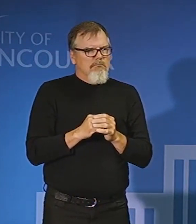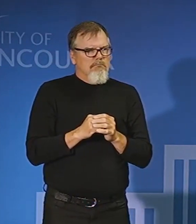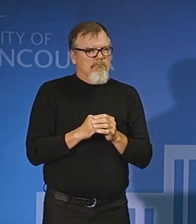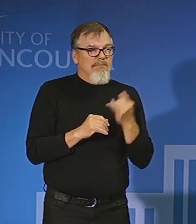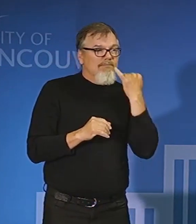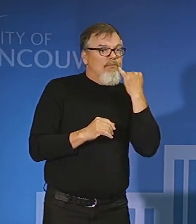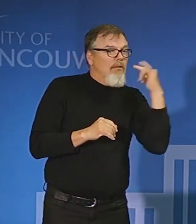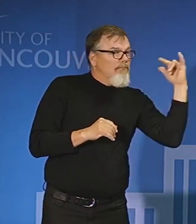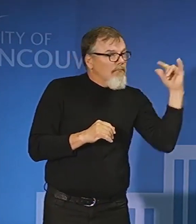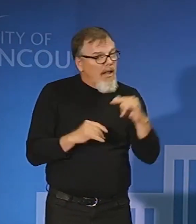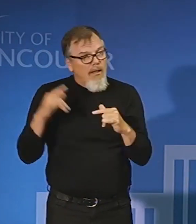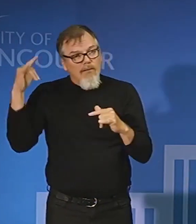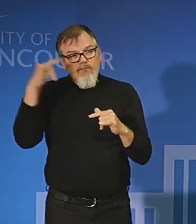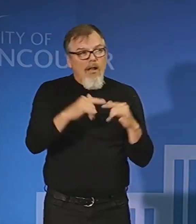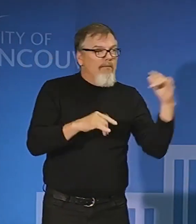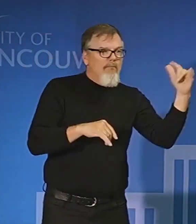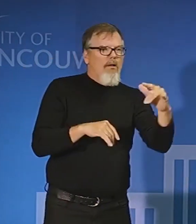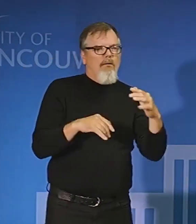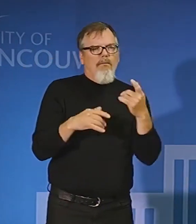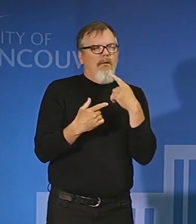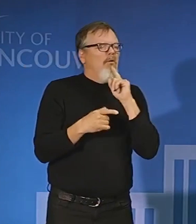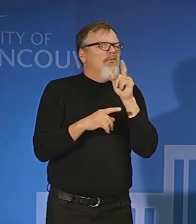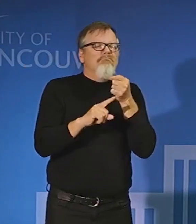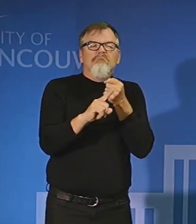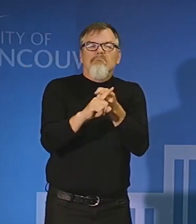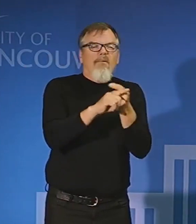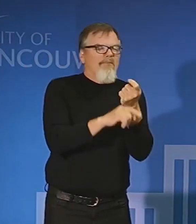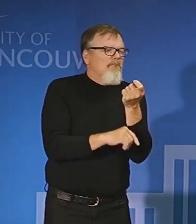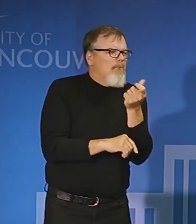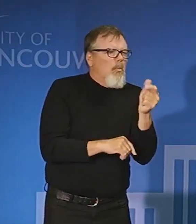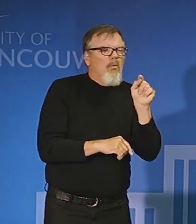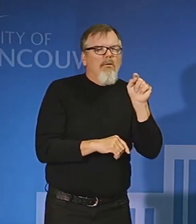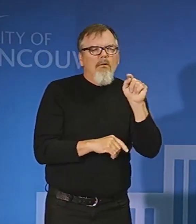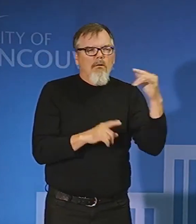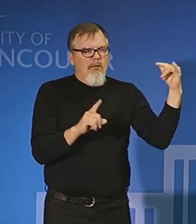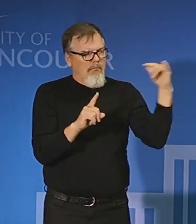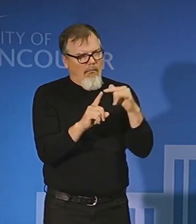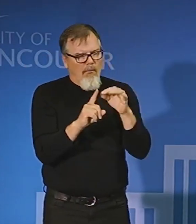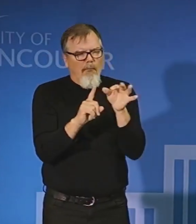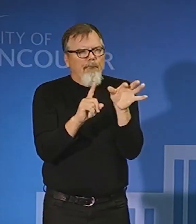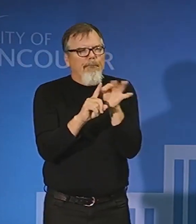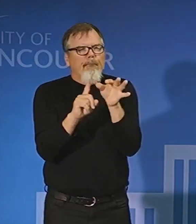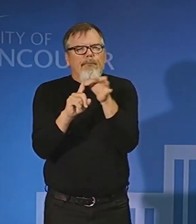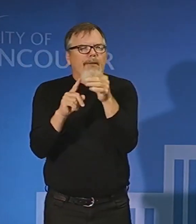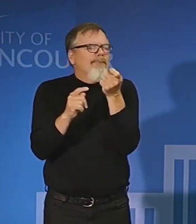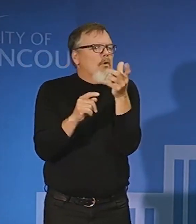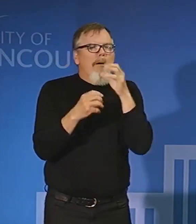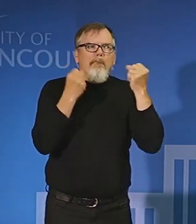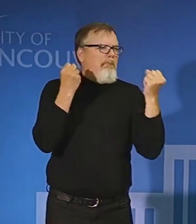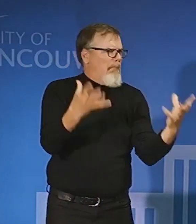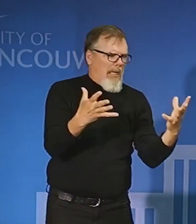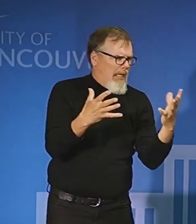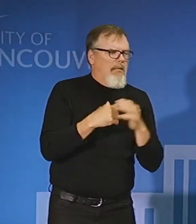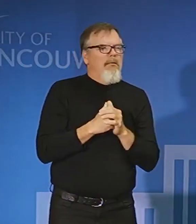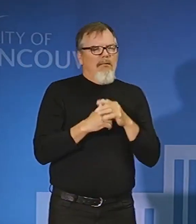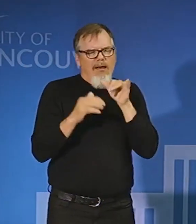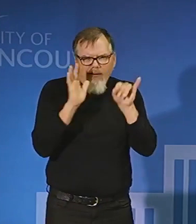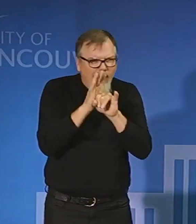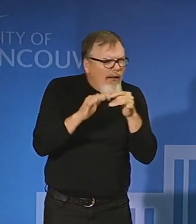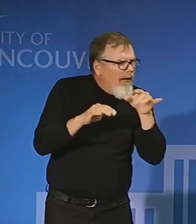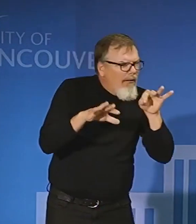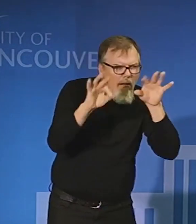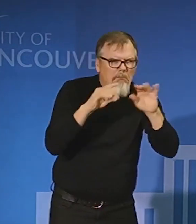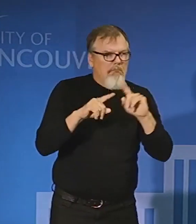few cases of so-called community transmission where we can't identify the source of infection. Even though that's the case, we know that people may be